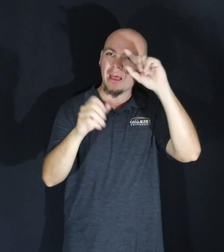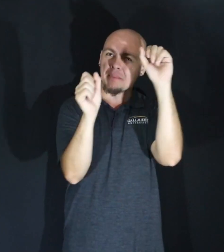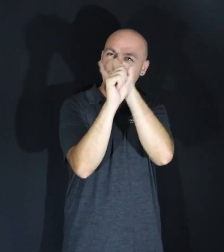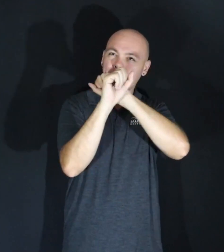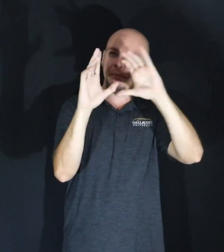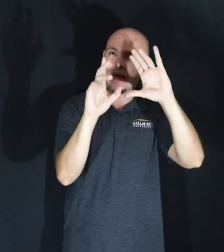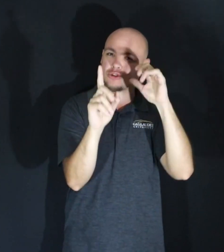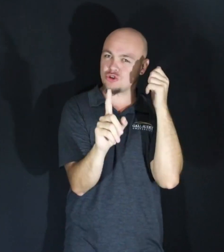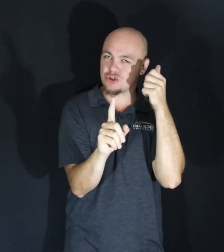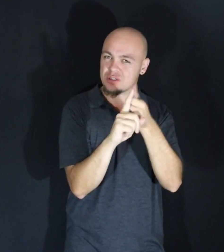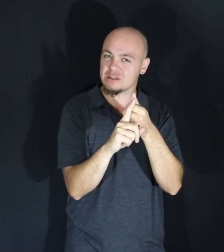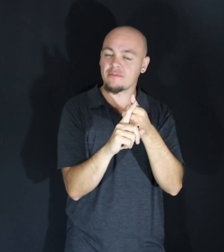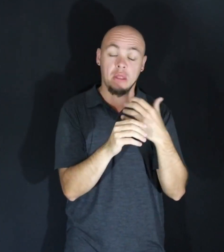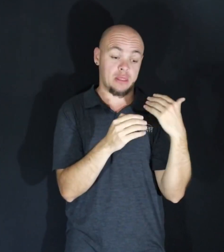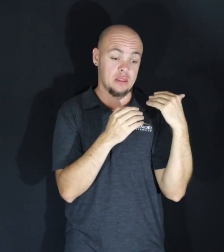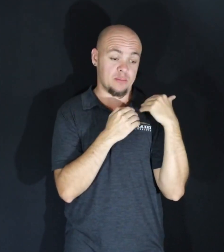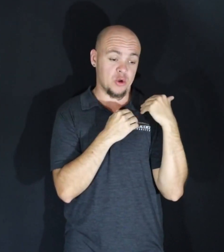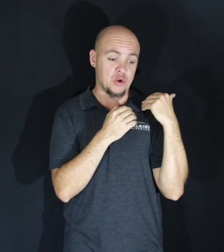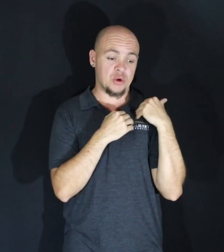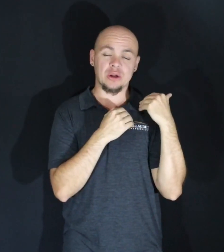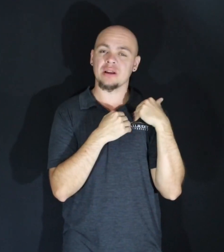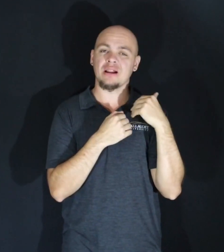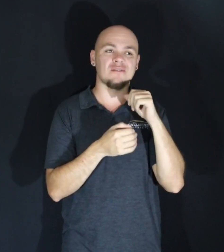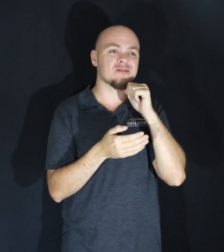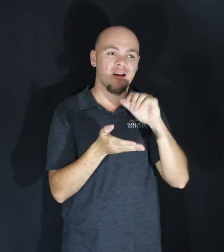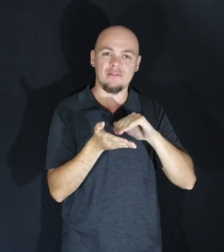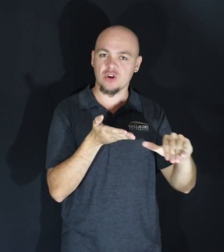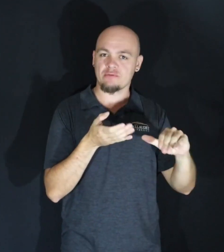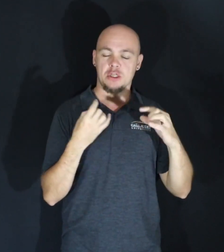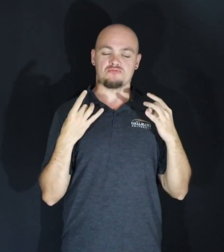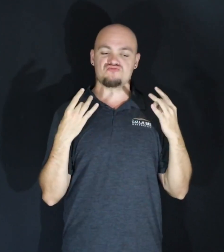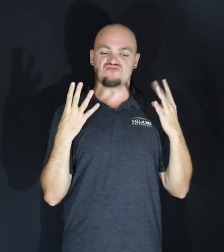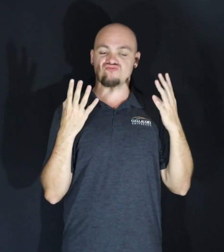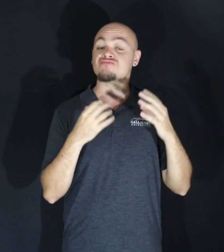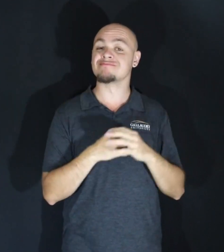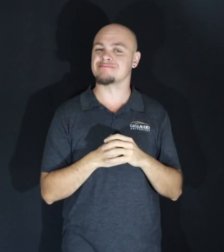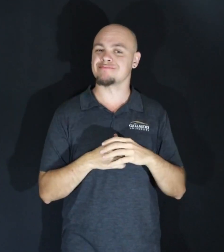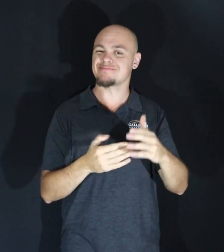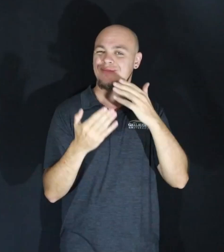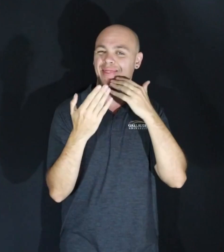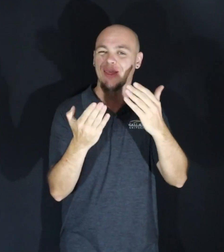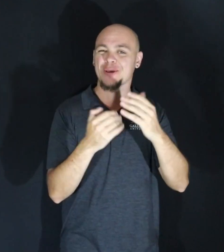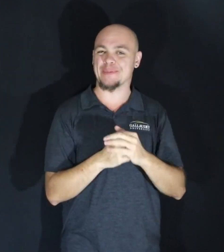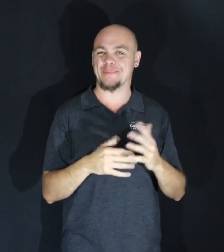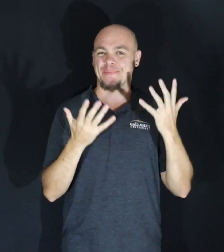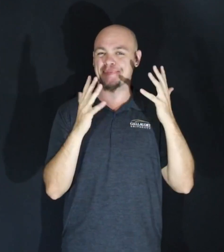free of the burden of unforgiveness. Thank you.